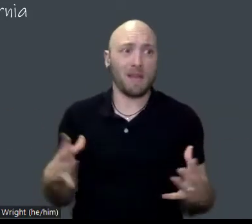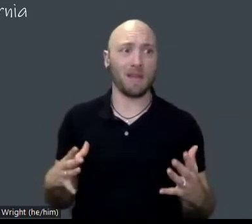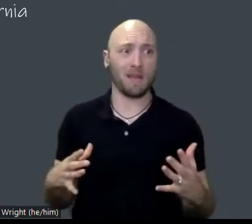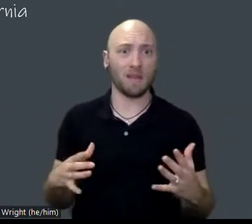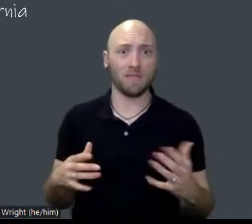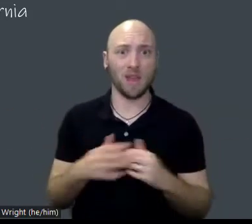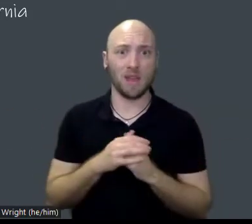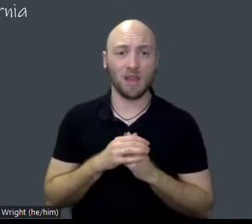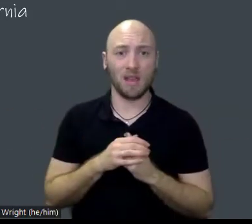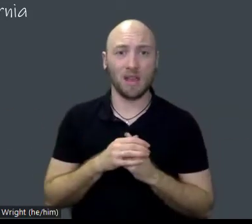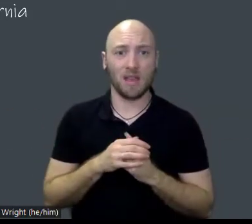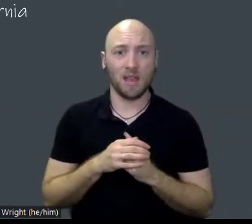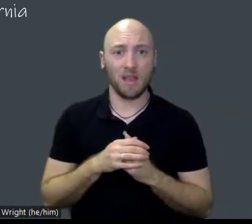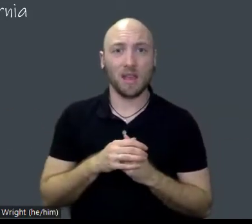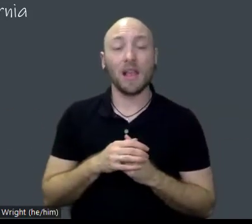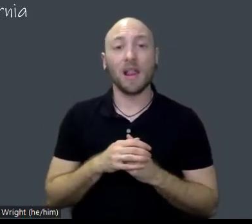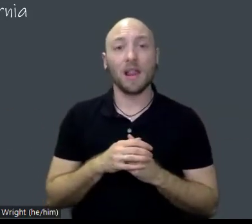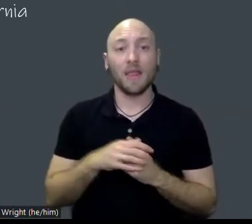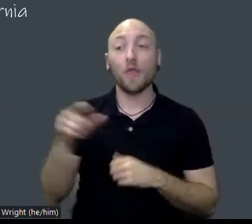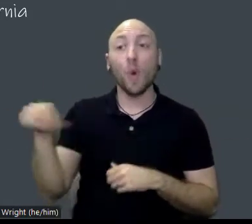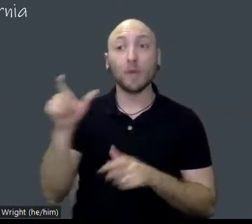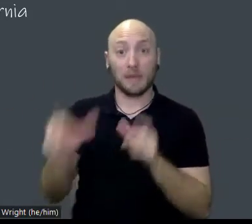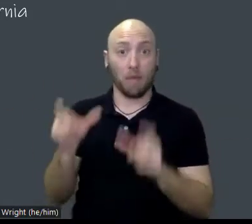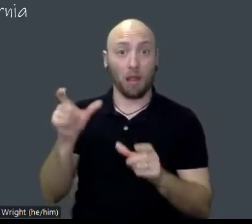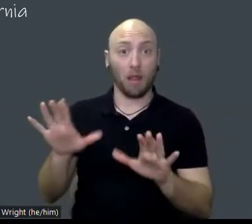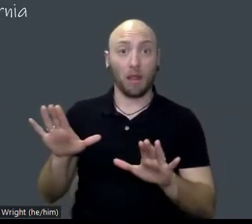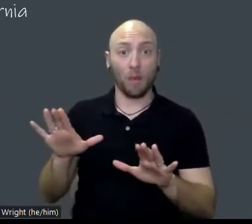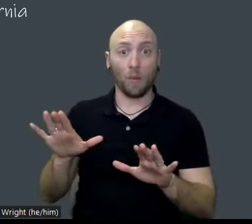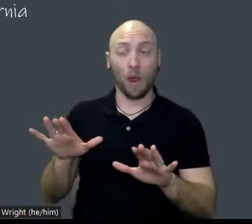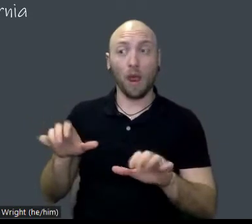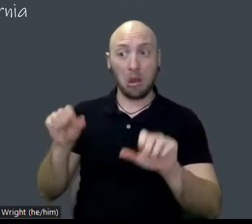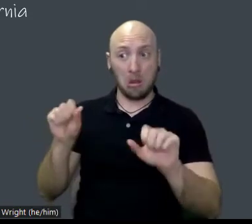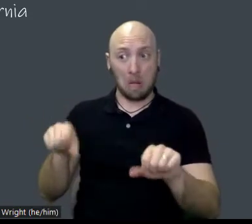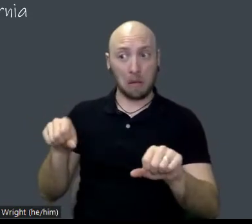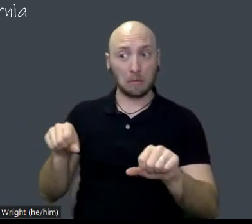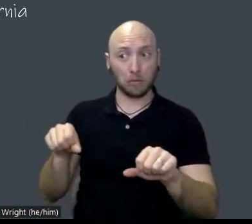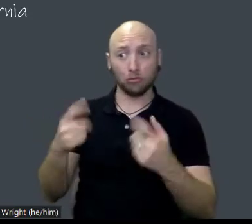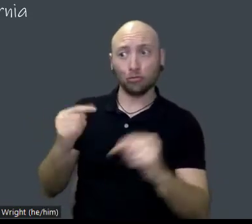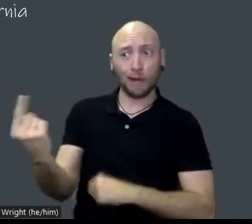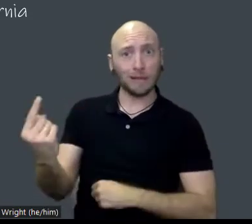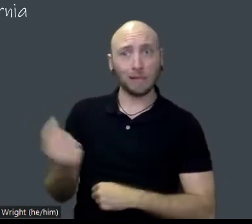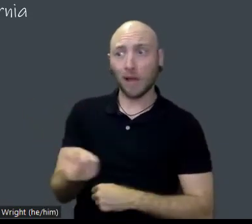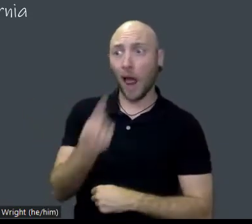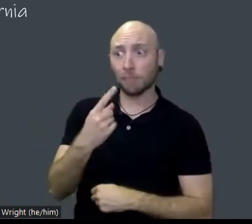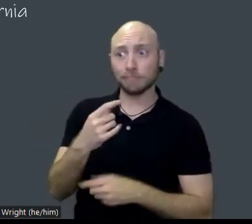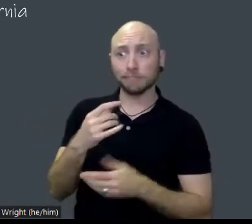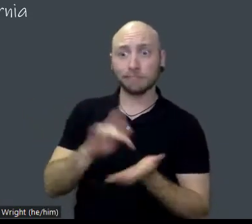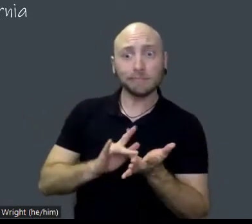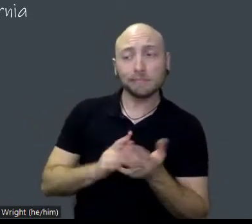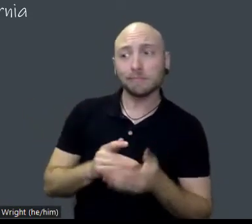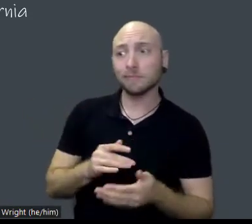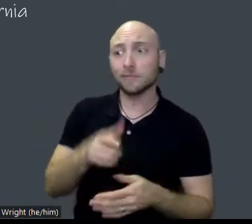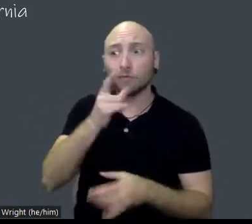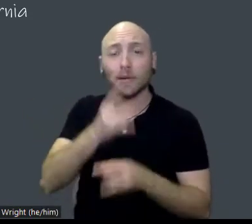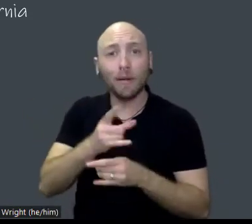Like it wasn't the substances. They were able to like have this thing like, okay, this is kind of fun. And then I